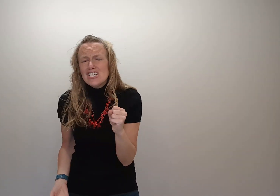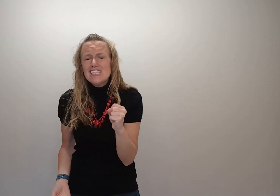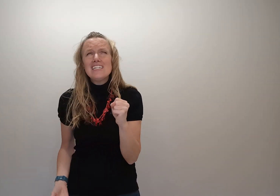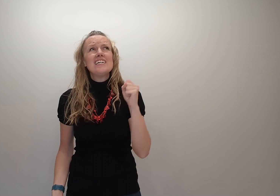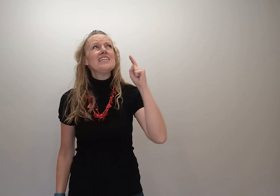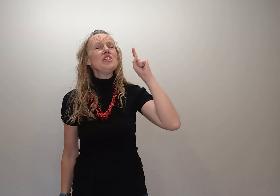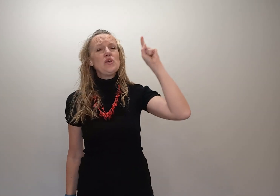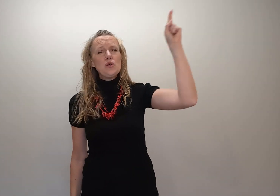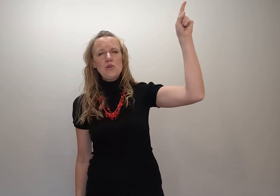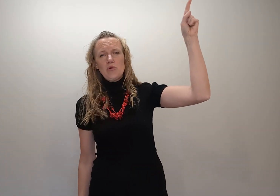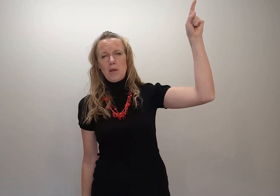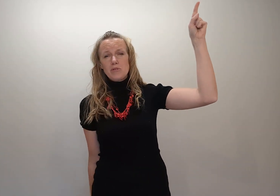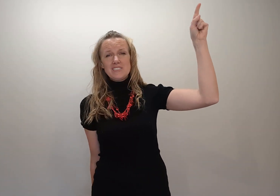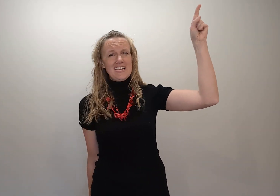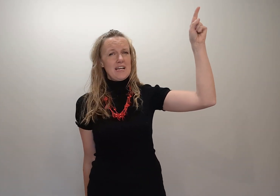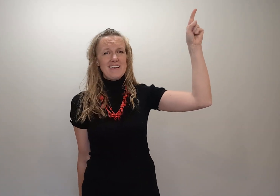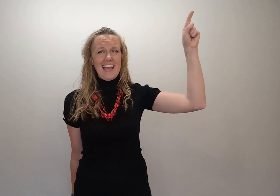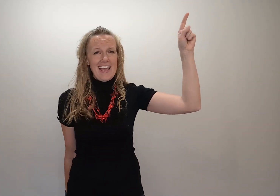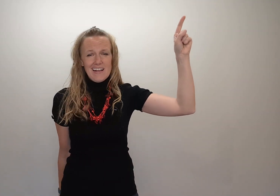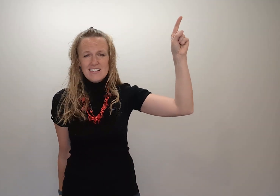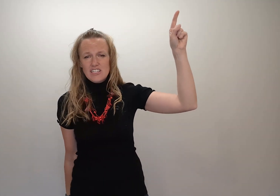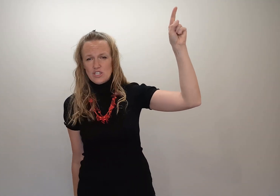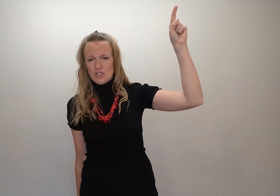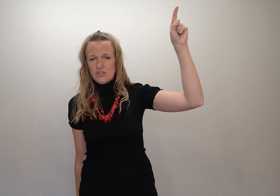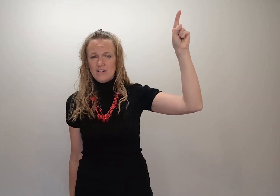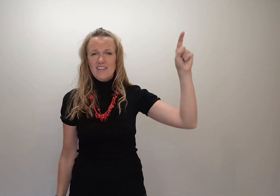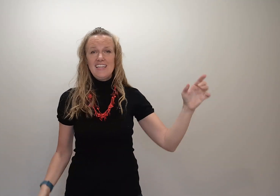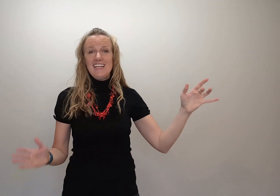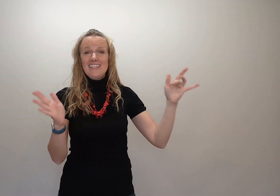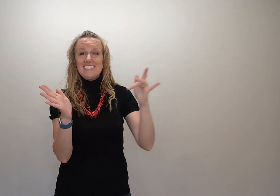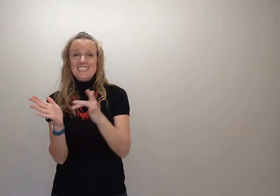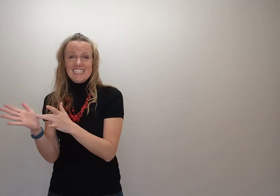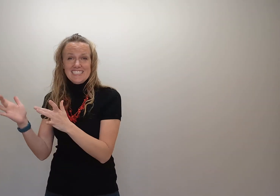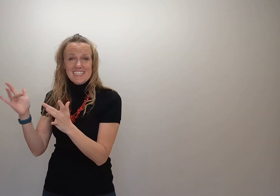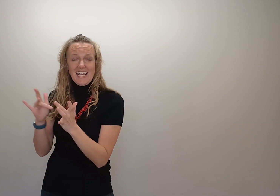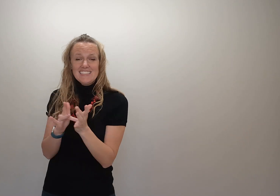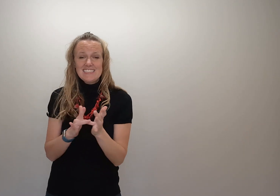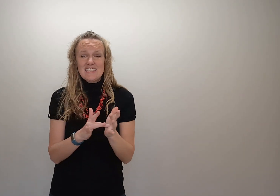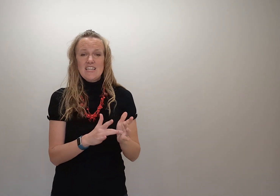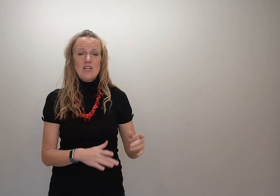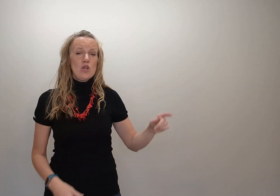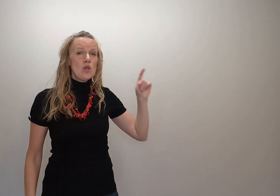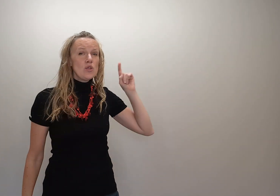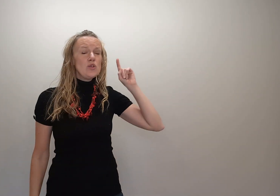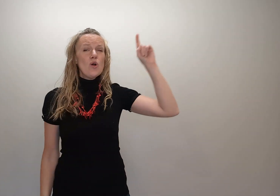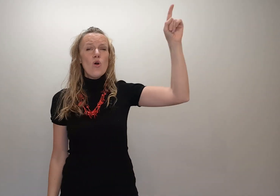pull on you. Remember, we're saying I'm going to hang on to you. Jesus,